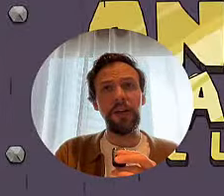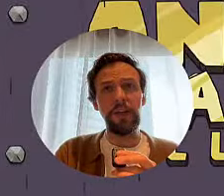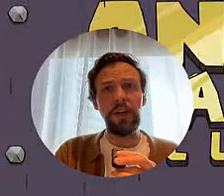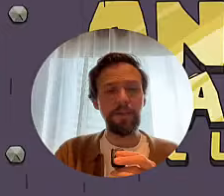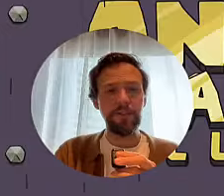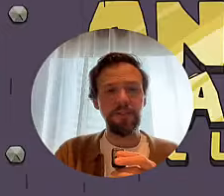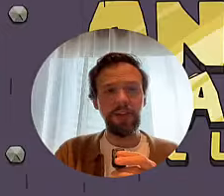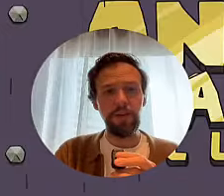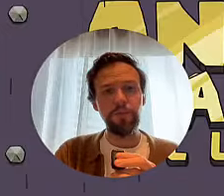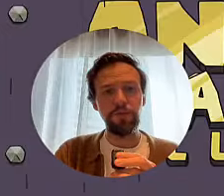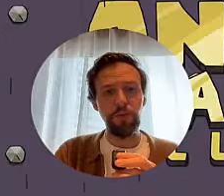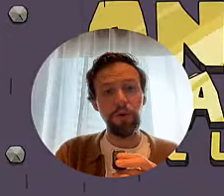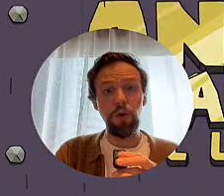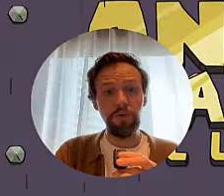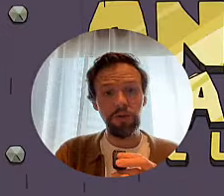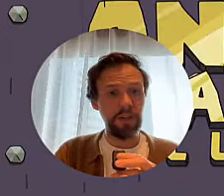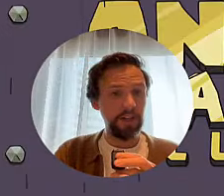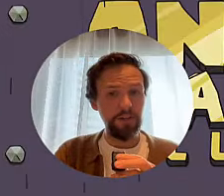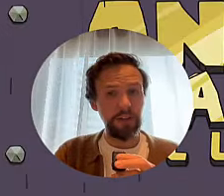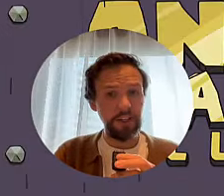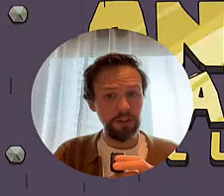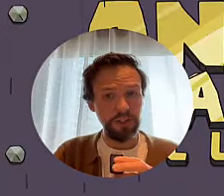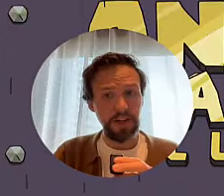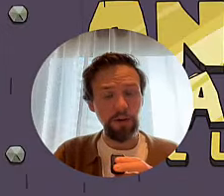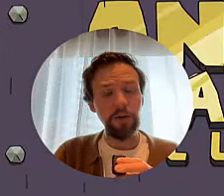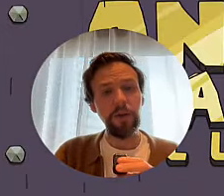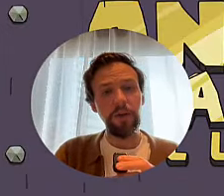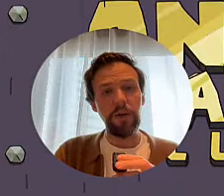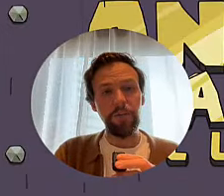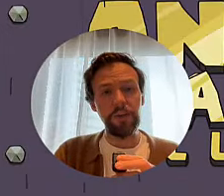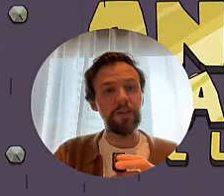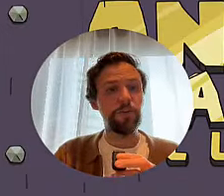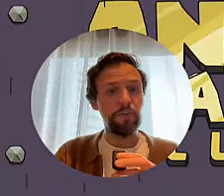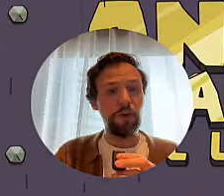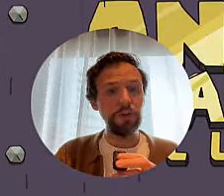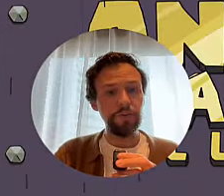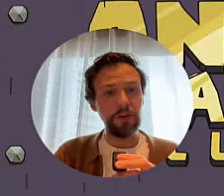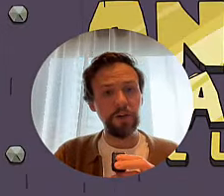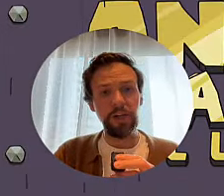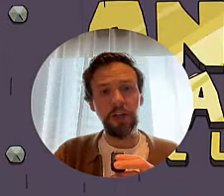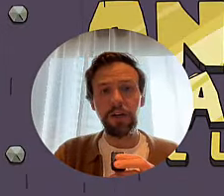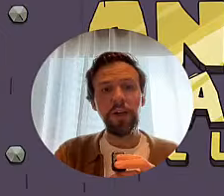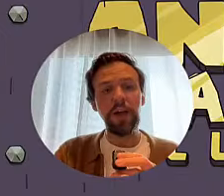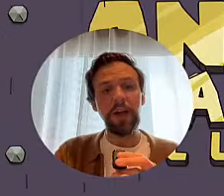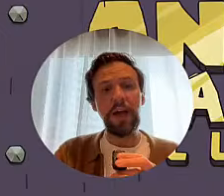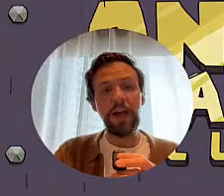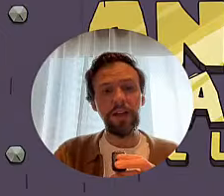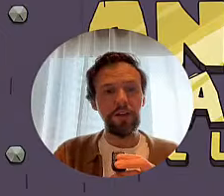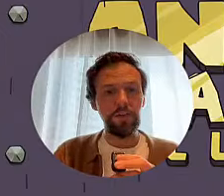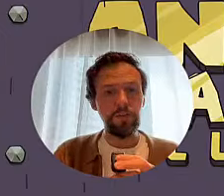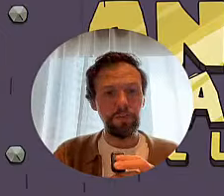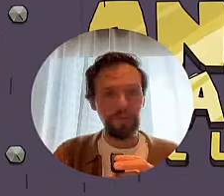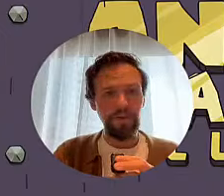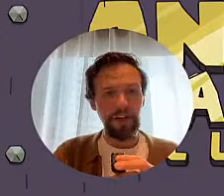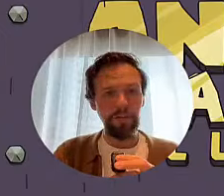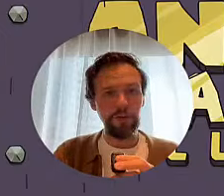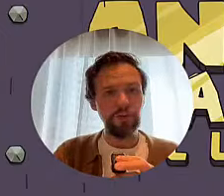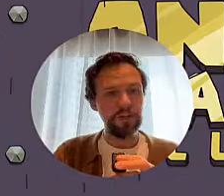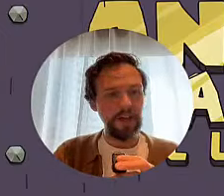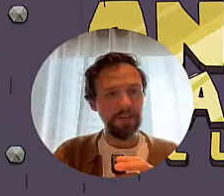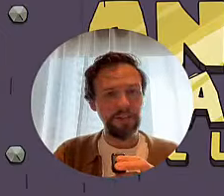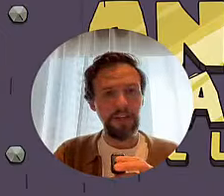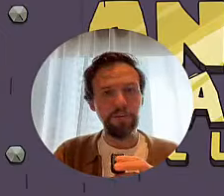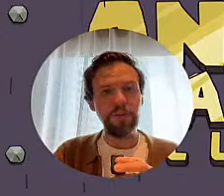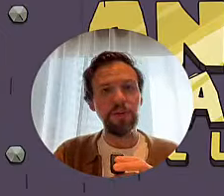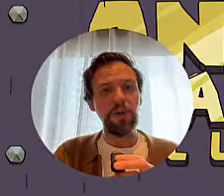doing indie apps and games for over 11 years now. But for most of my career, I developed